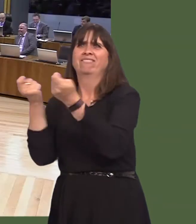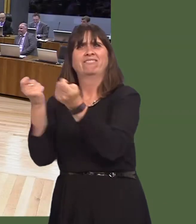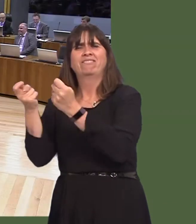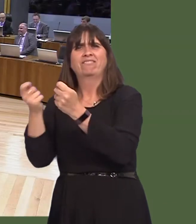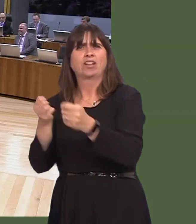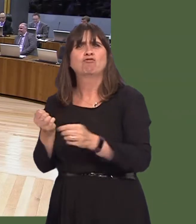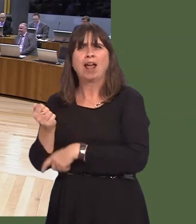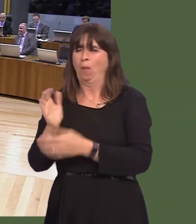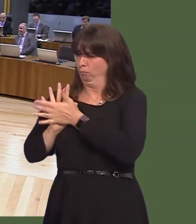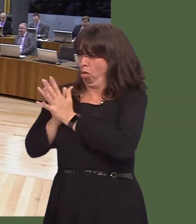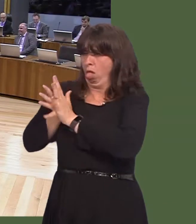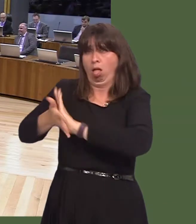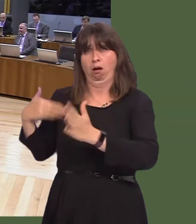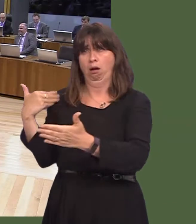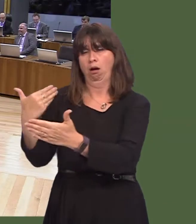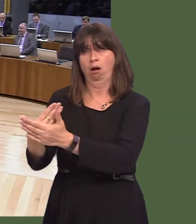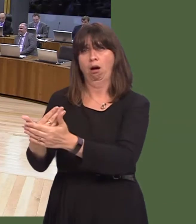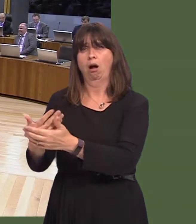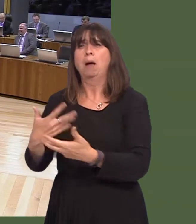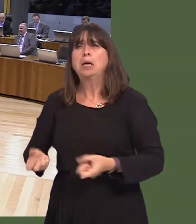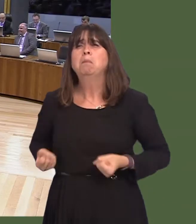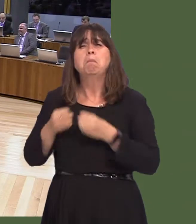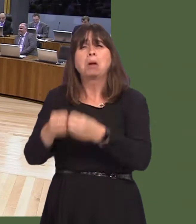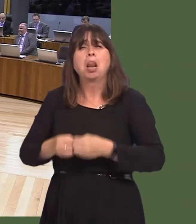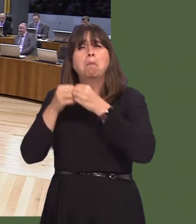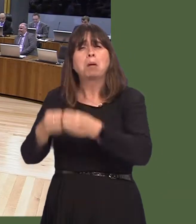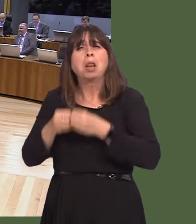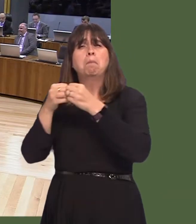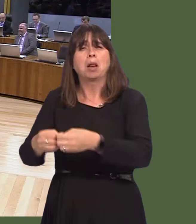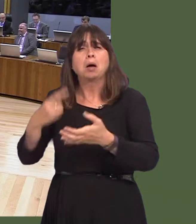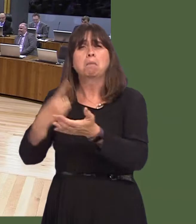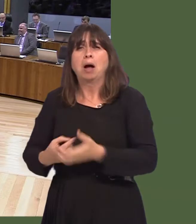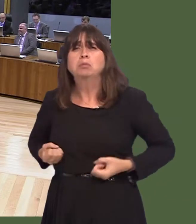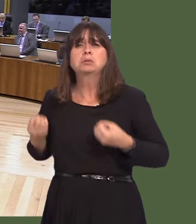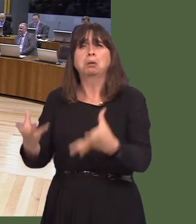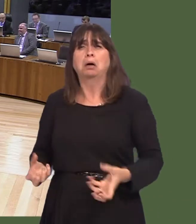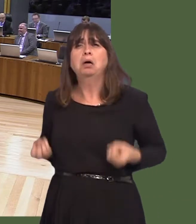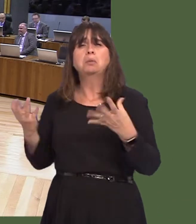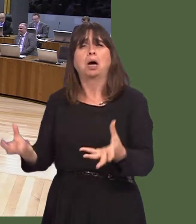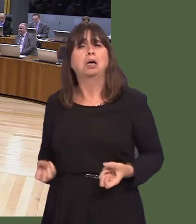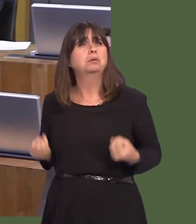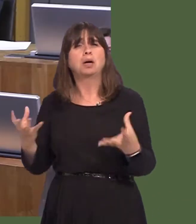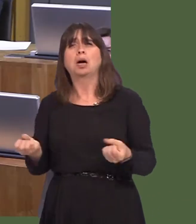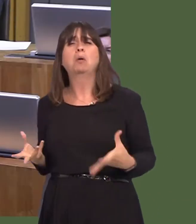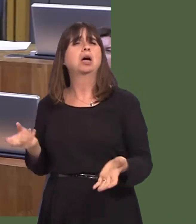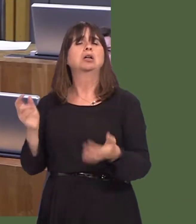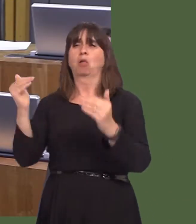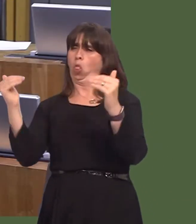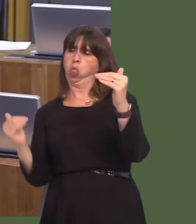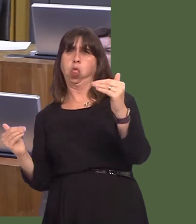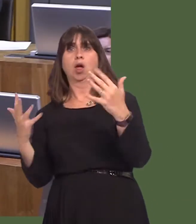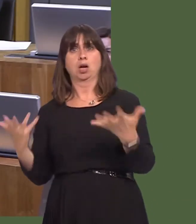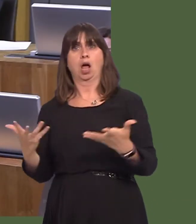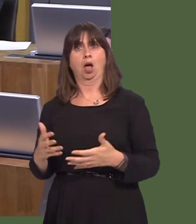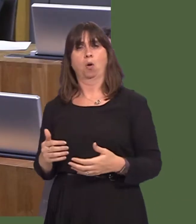the Tories have done to the railways. The money that's been hosed away, billions of pounds over the years on a service that is substandard. Contrast that with what we've